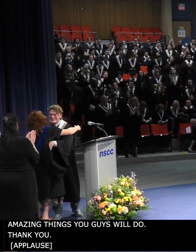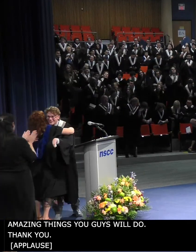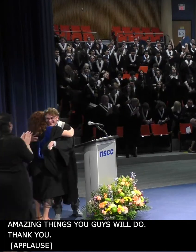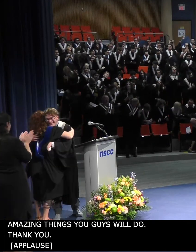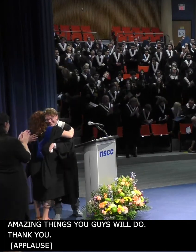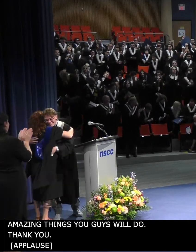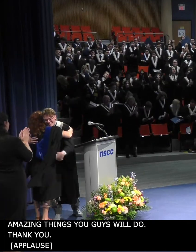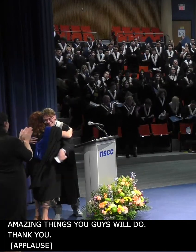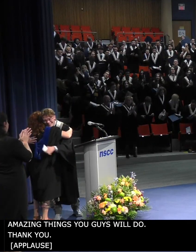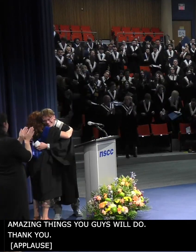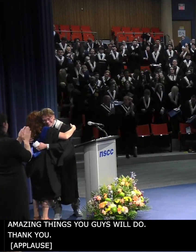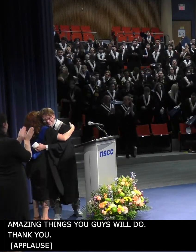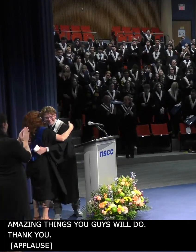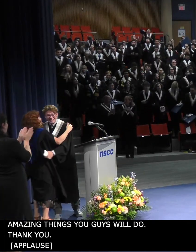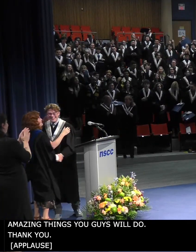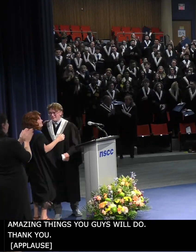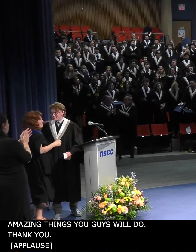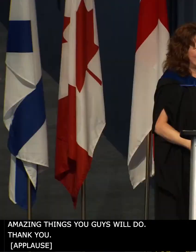to go.